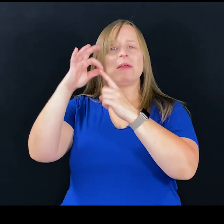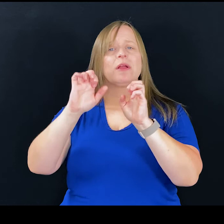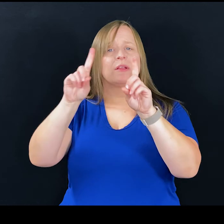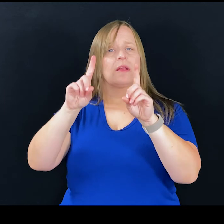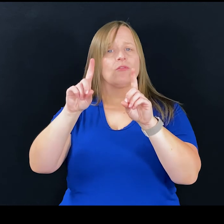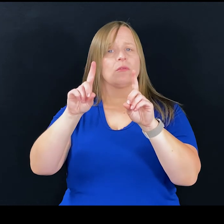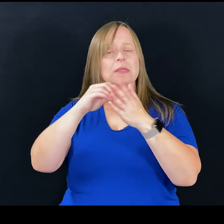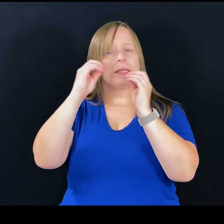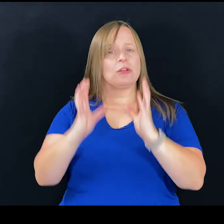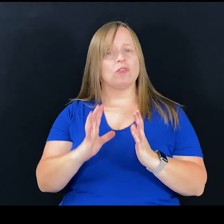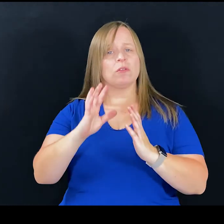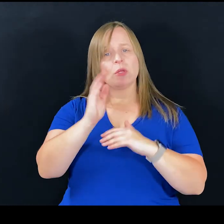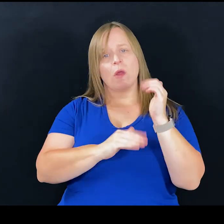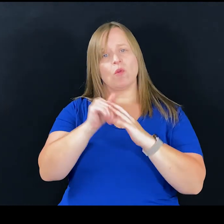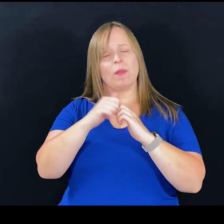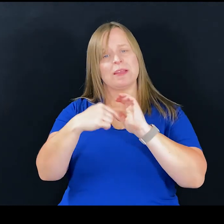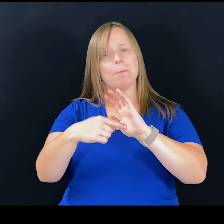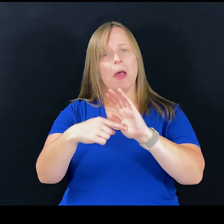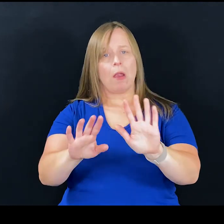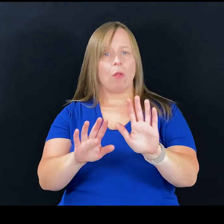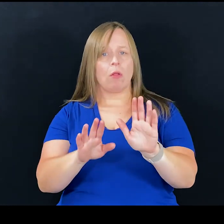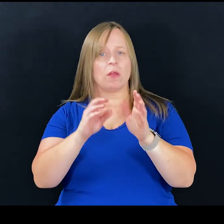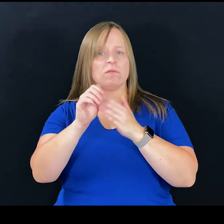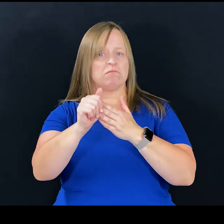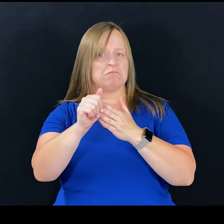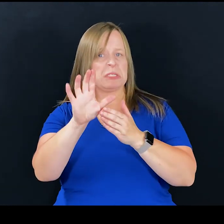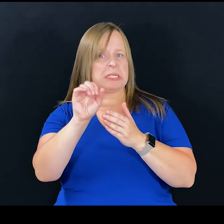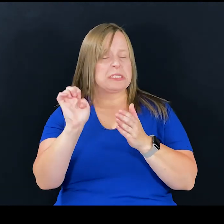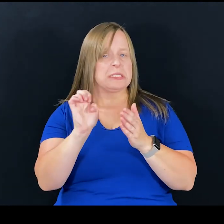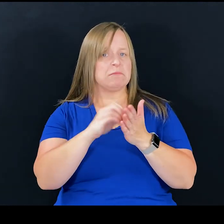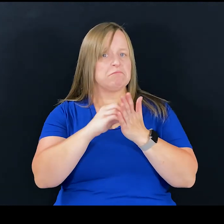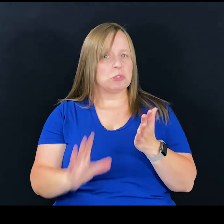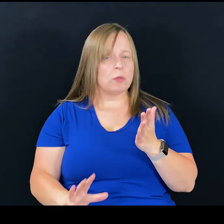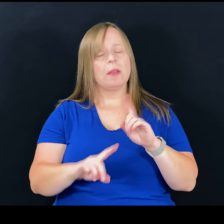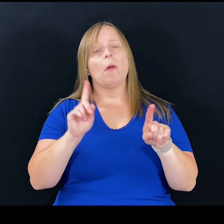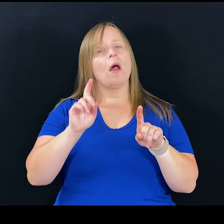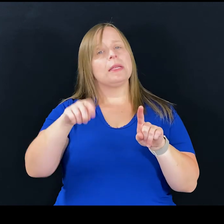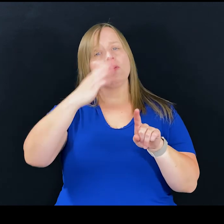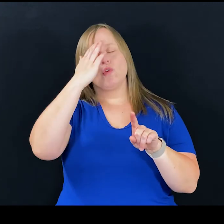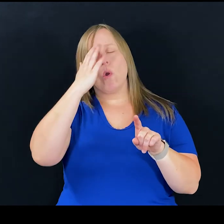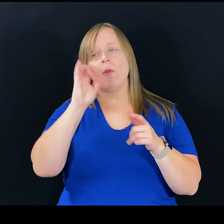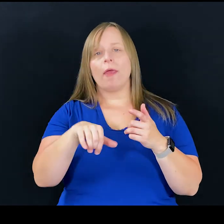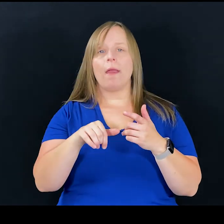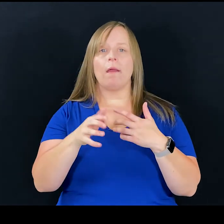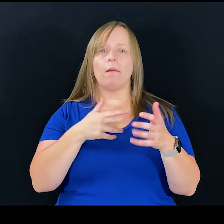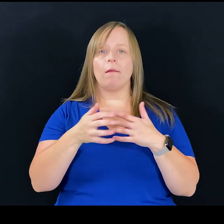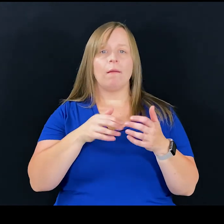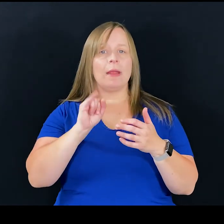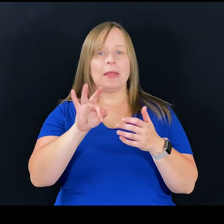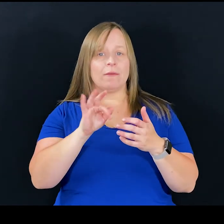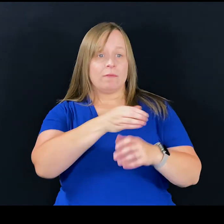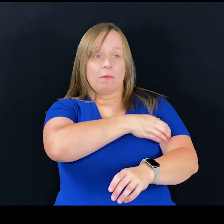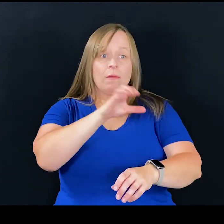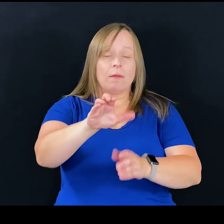education teachers may be comfortable with this model of student-directed CSEs, but they need to know that as